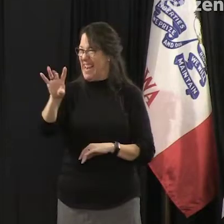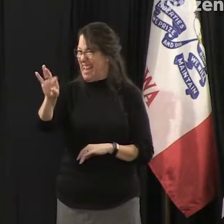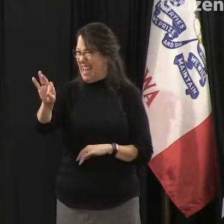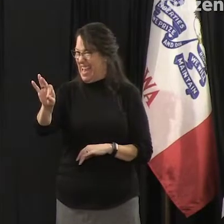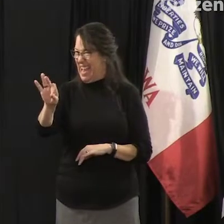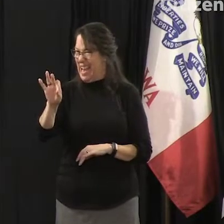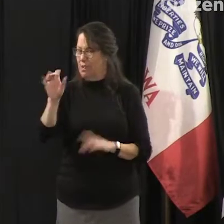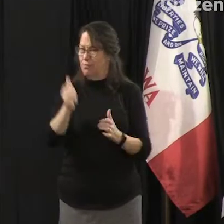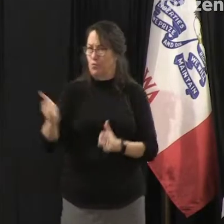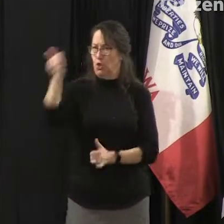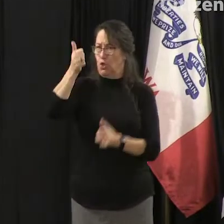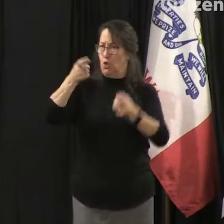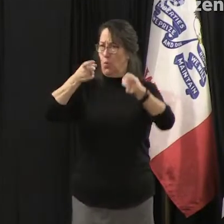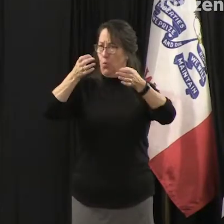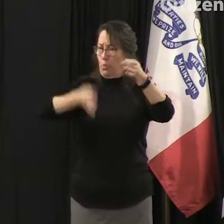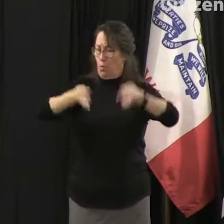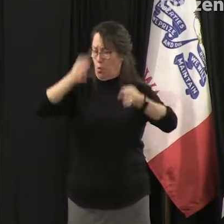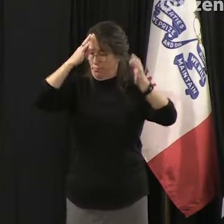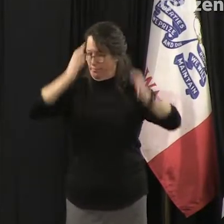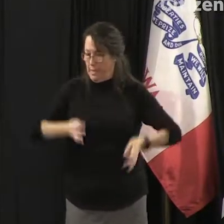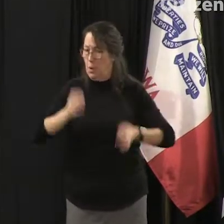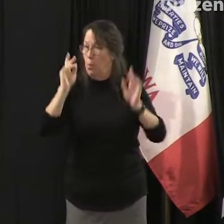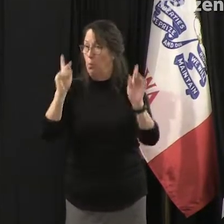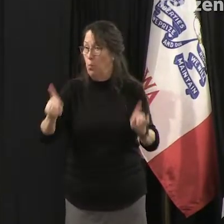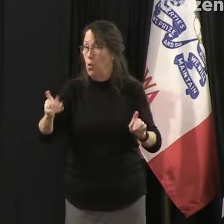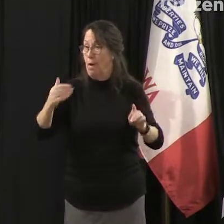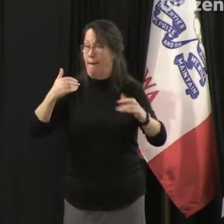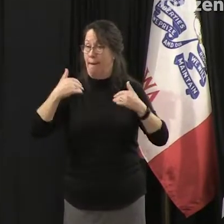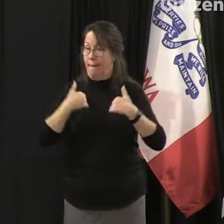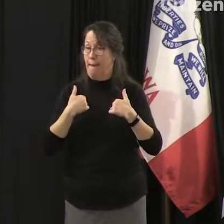1989, Supreme Court decided that a person